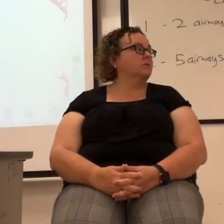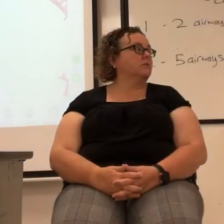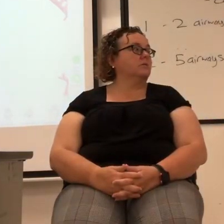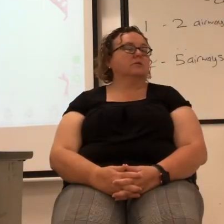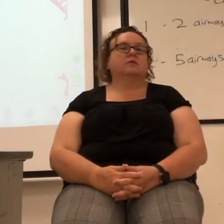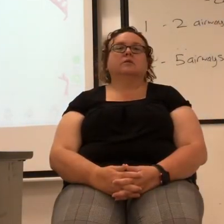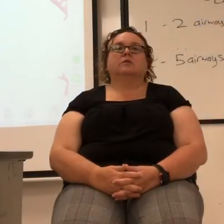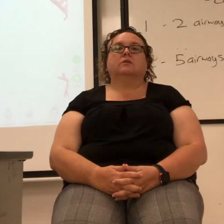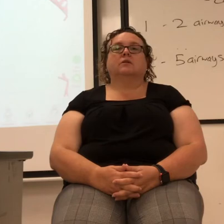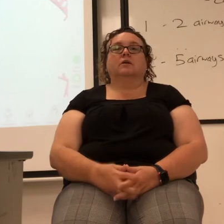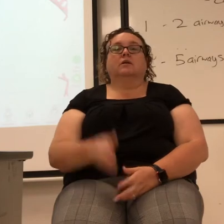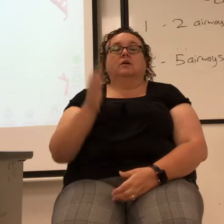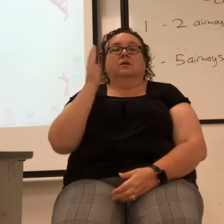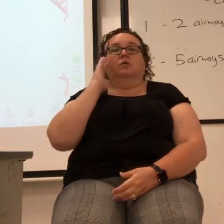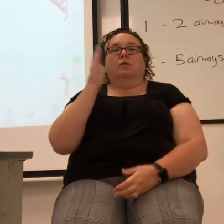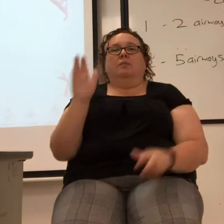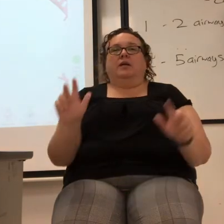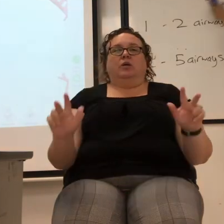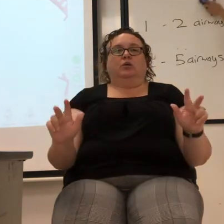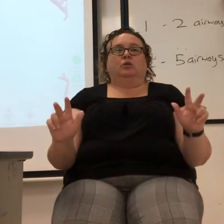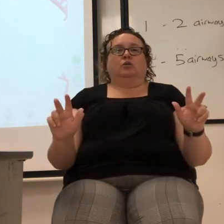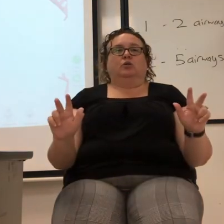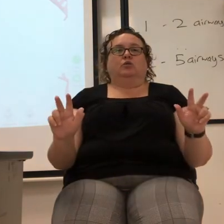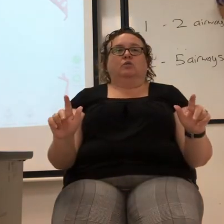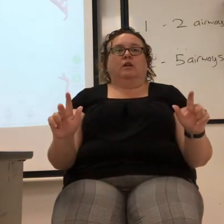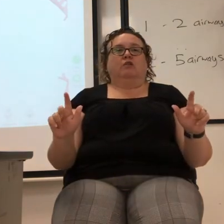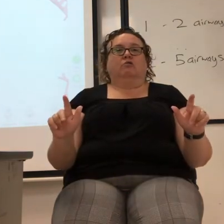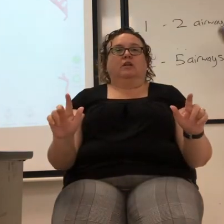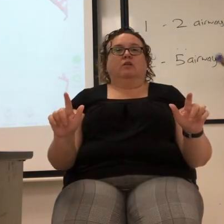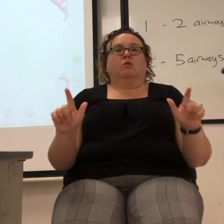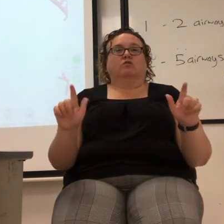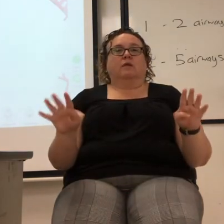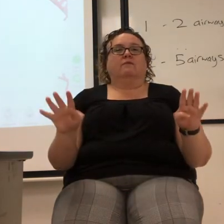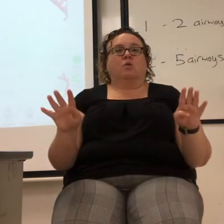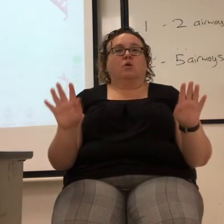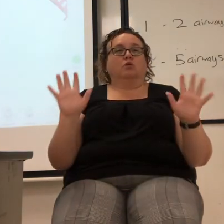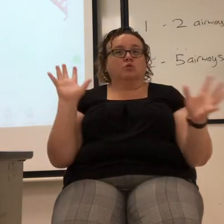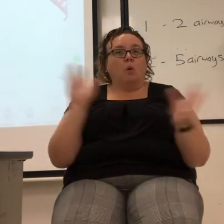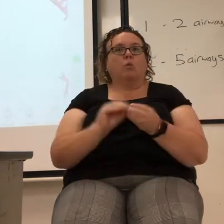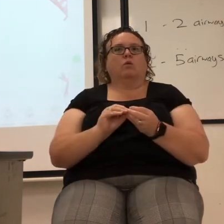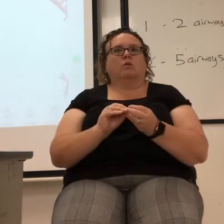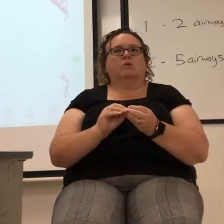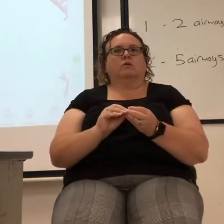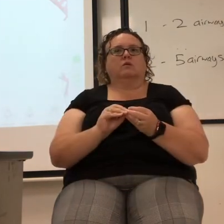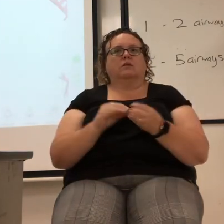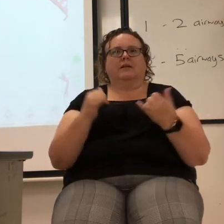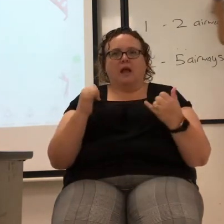There's gonna be 23 or 24 total divisions, so we're on three.